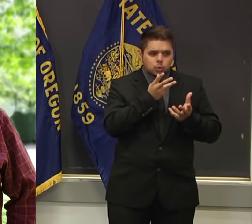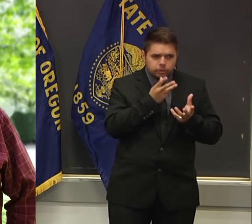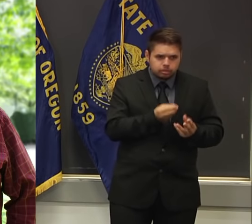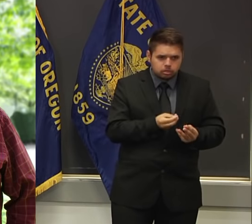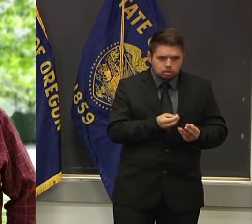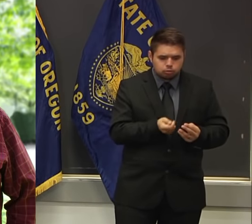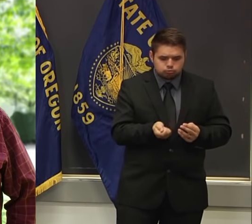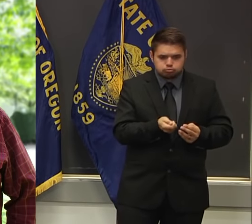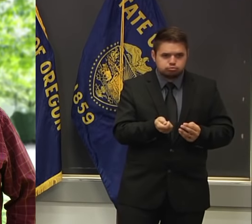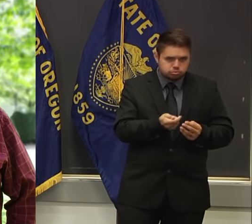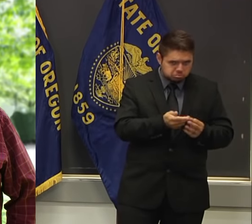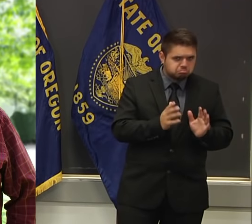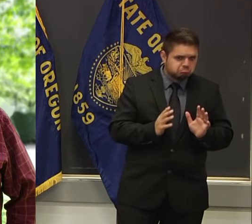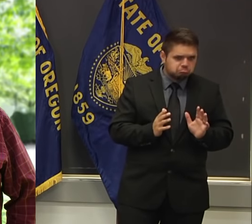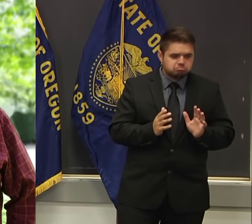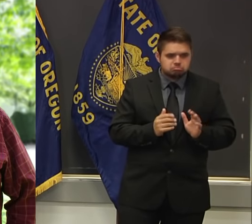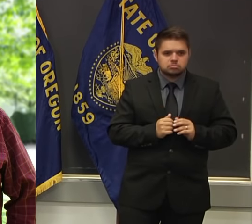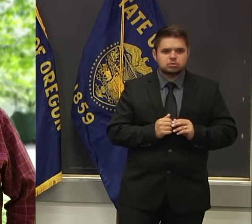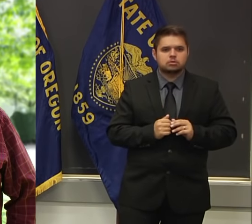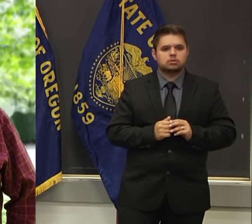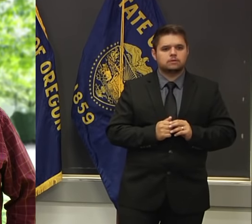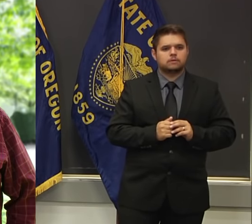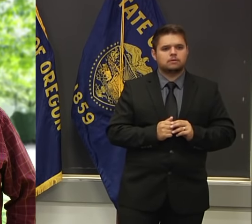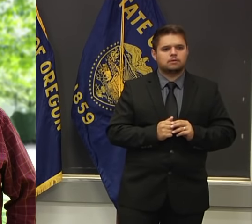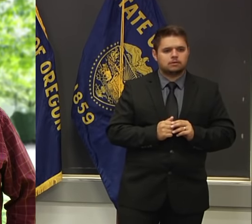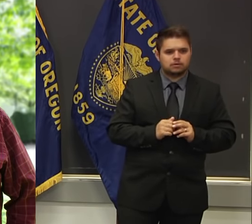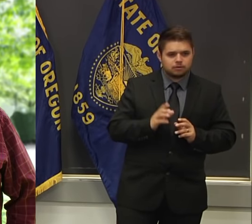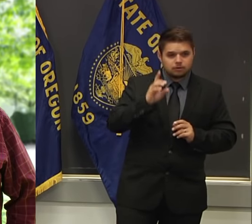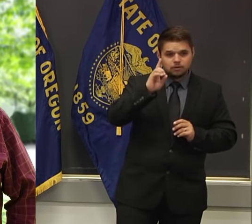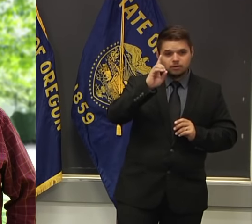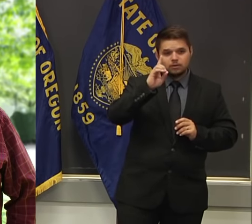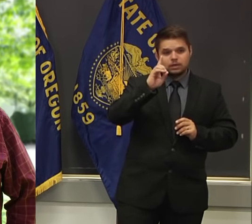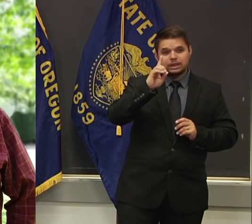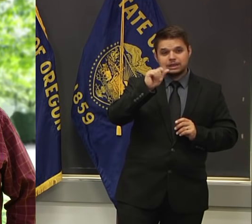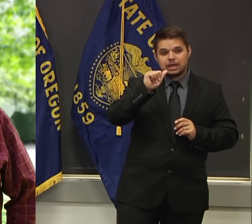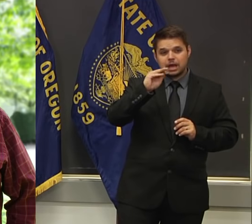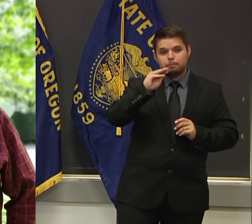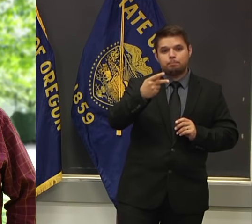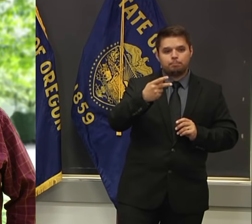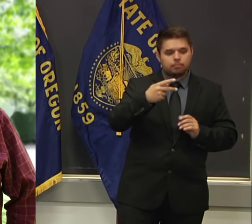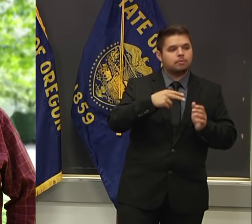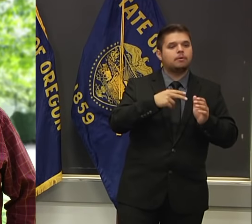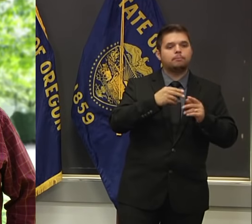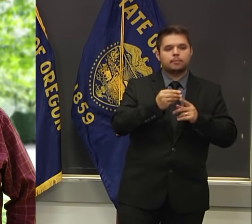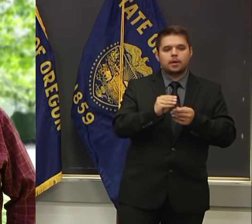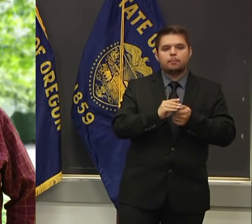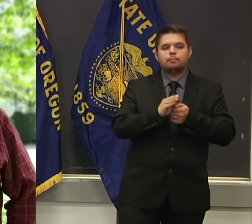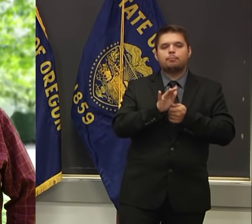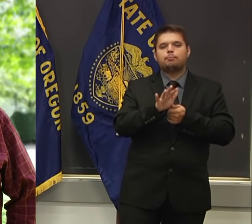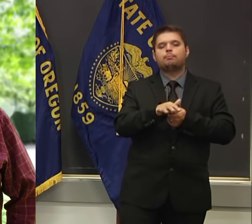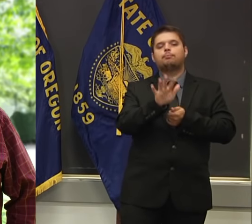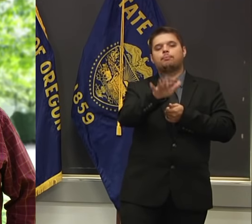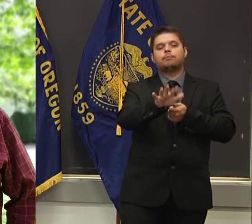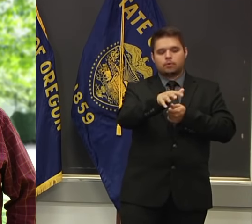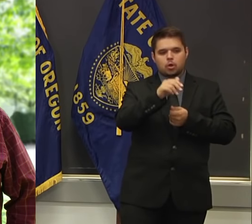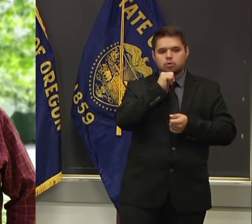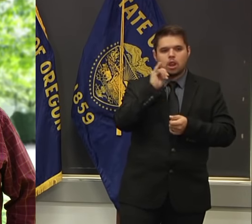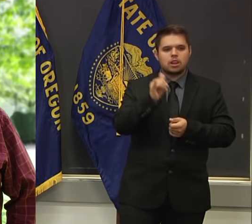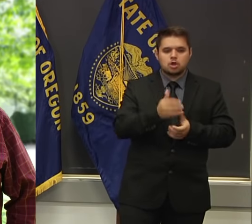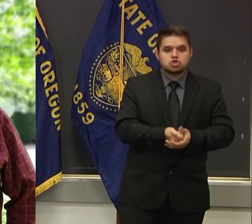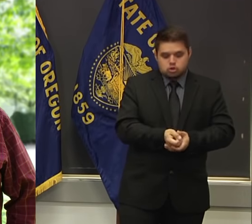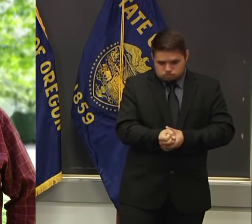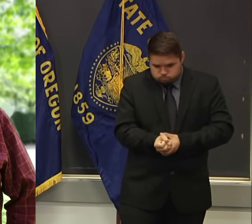is probably to dampen gently. Please don't use a pressure washer to do that. That'll generate more dust before it wets things